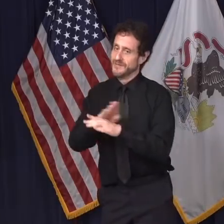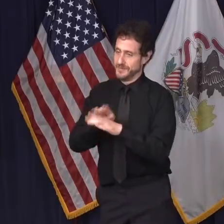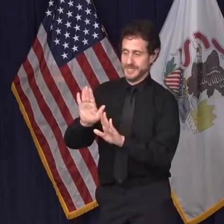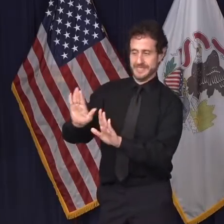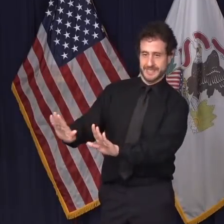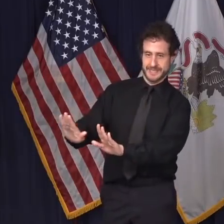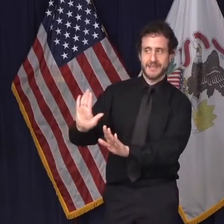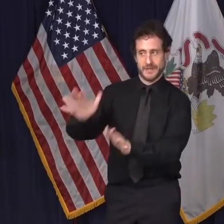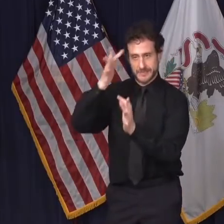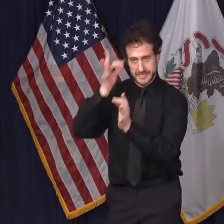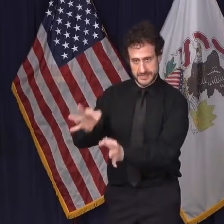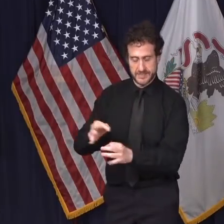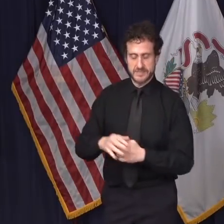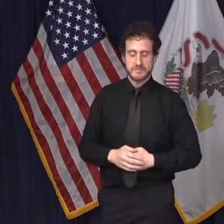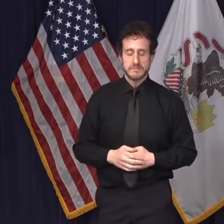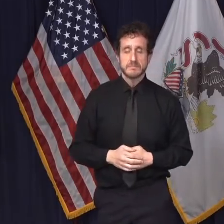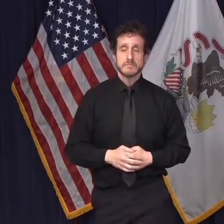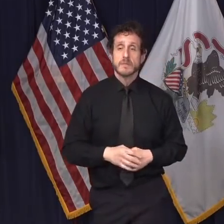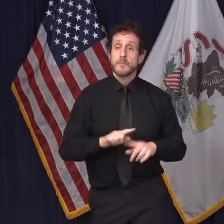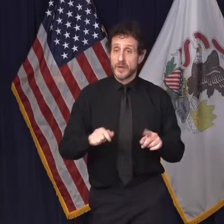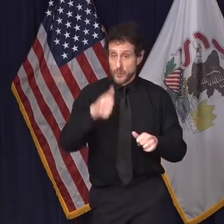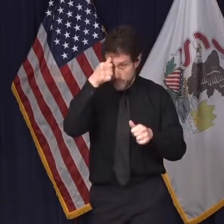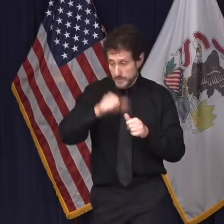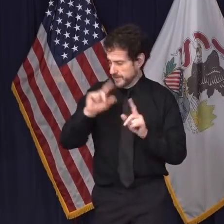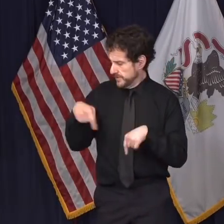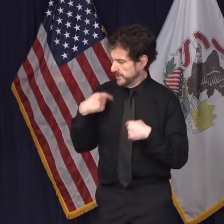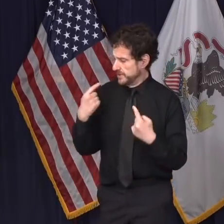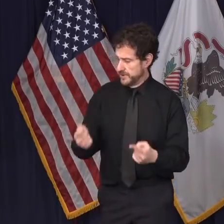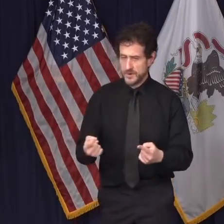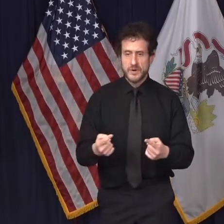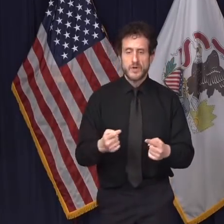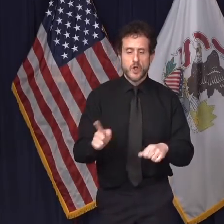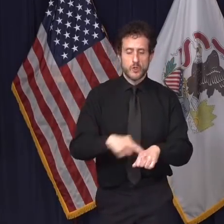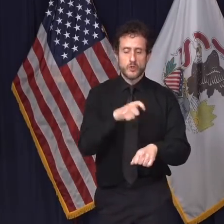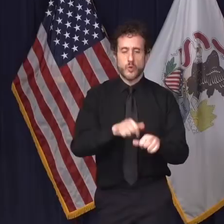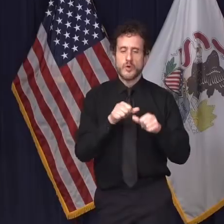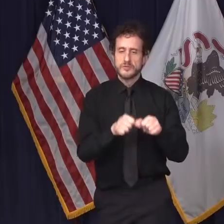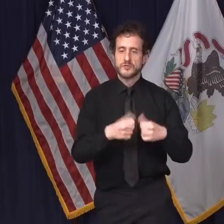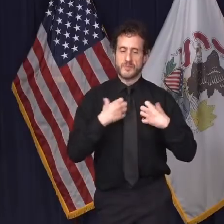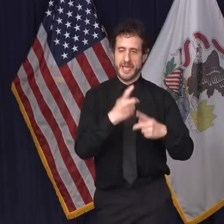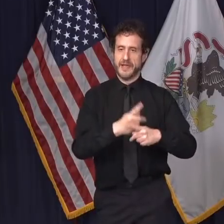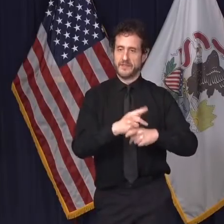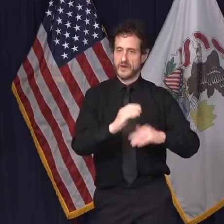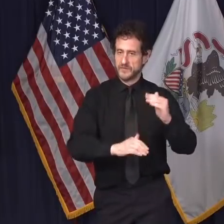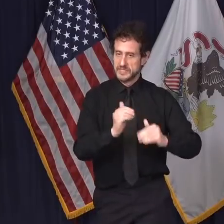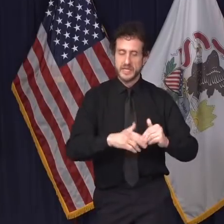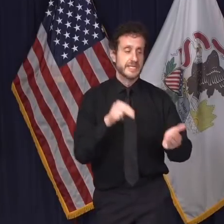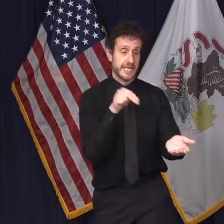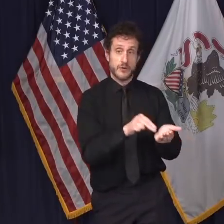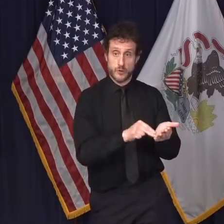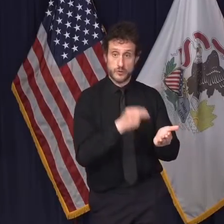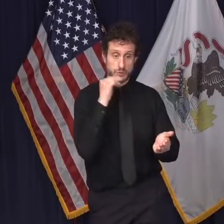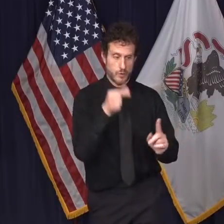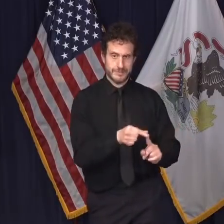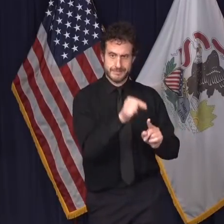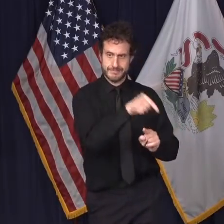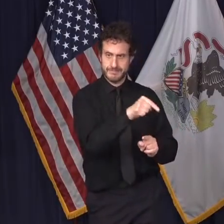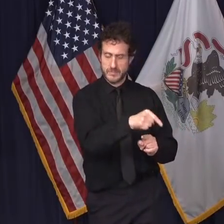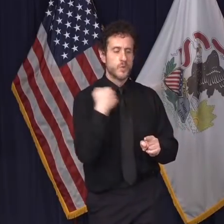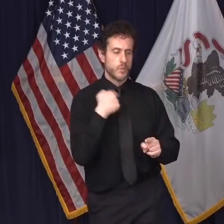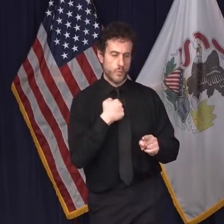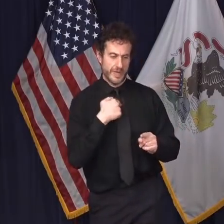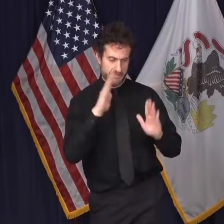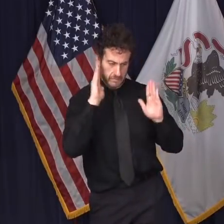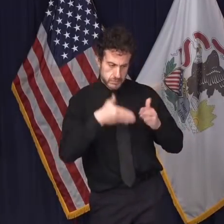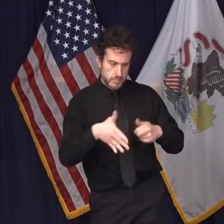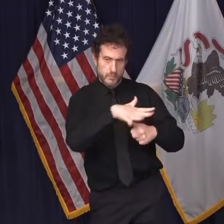put our long-term care facilities, and especially our nursing homes, among the highest priorities of our COVID-19